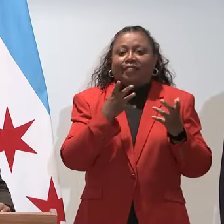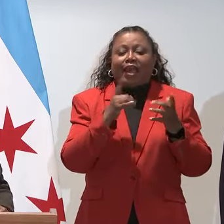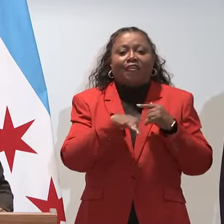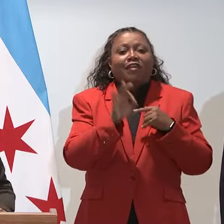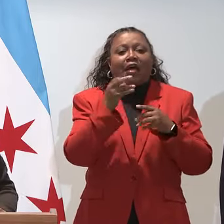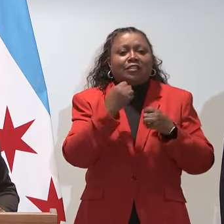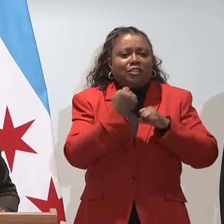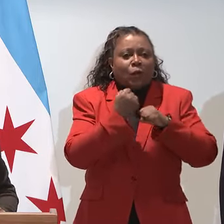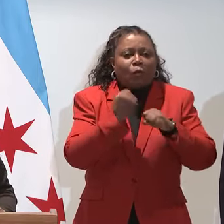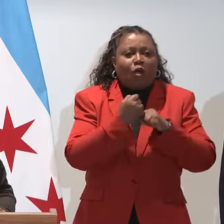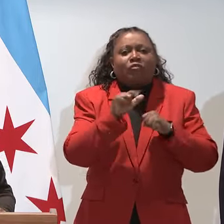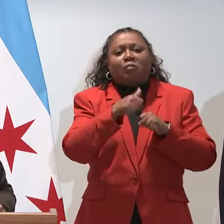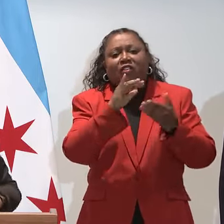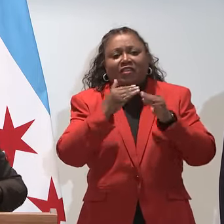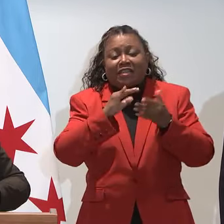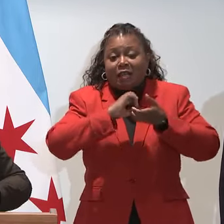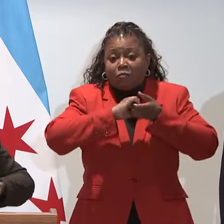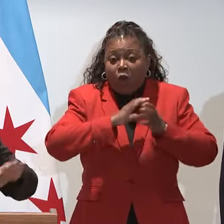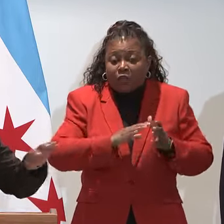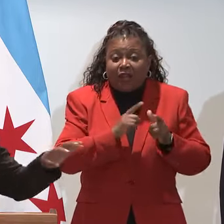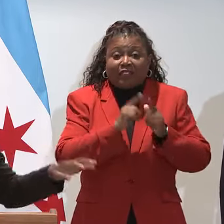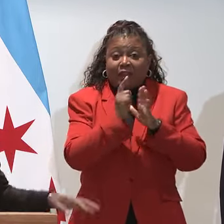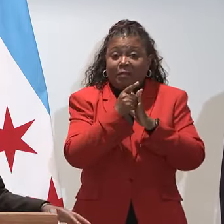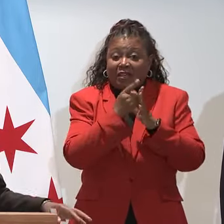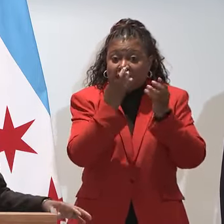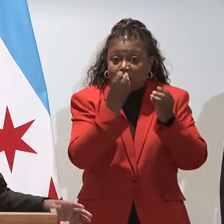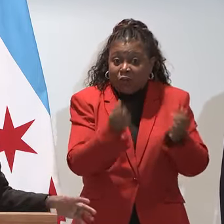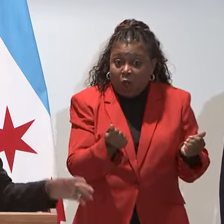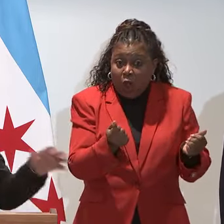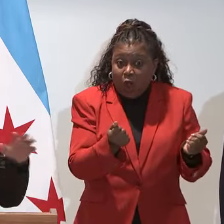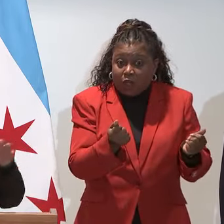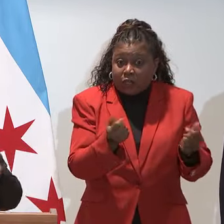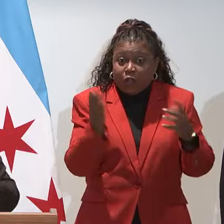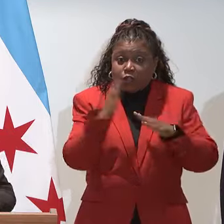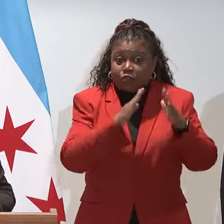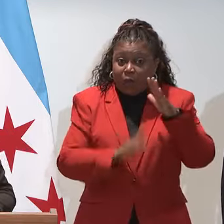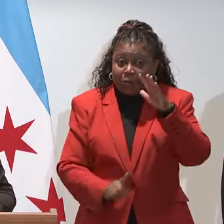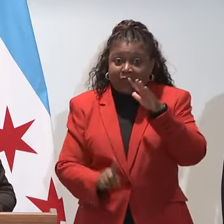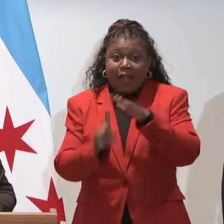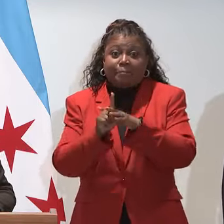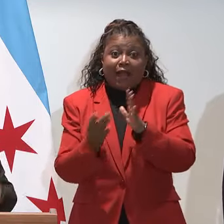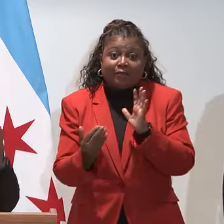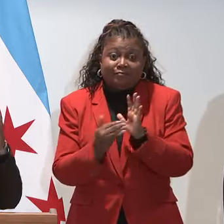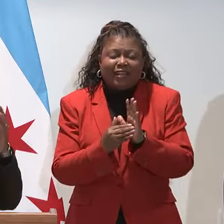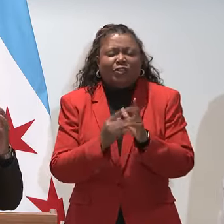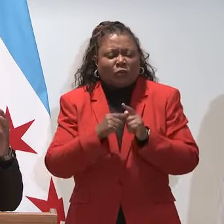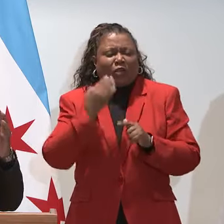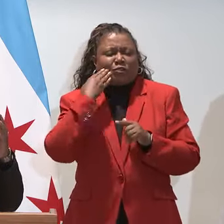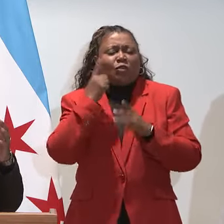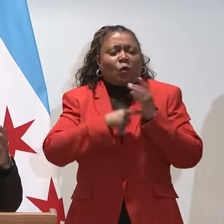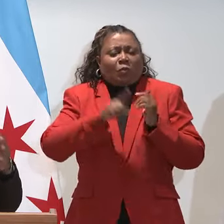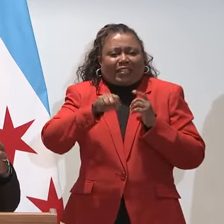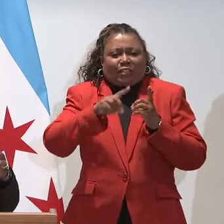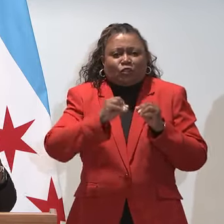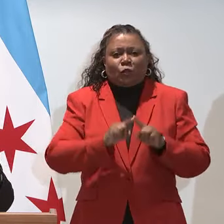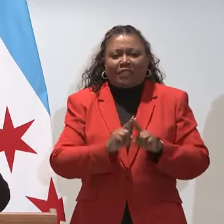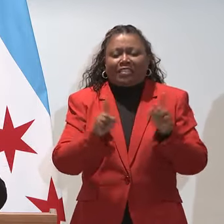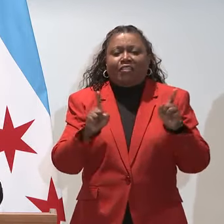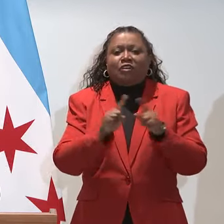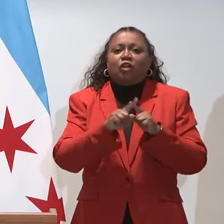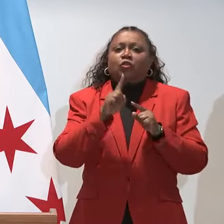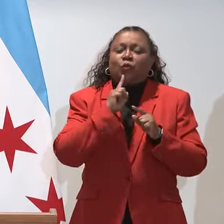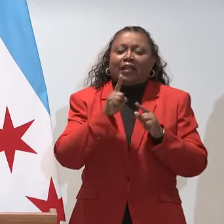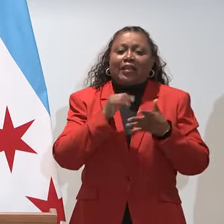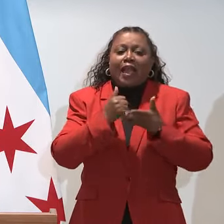they'd find support from other city partners, the minute they were gone, the trouble came back. So we knew that what we needed to do differently is